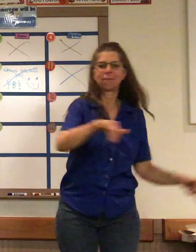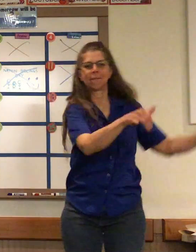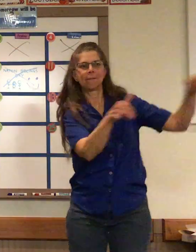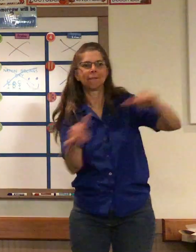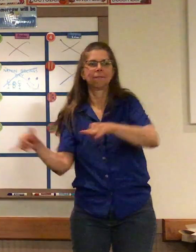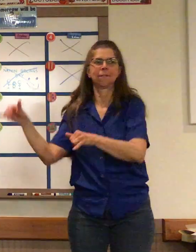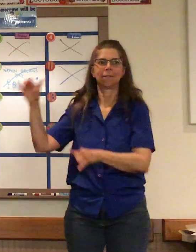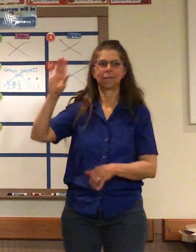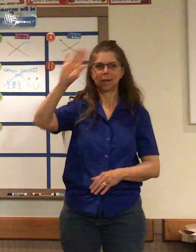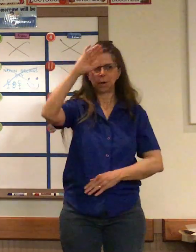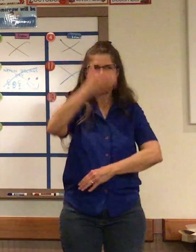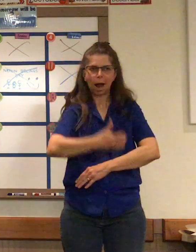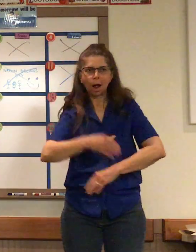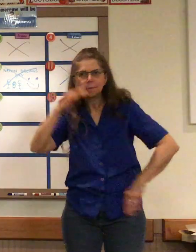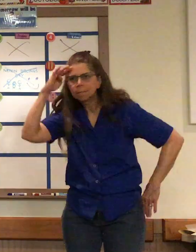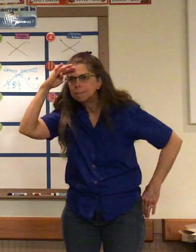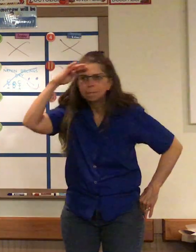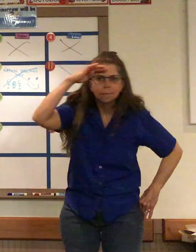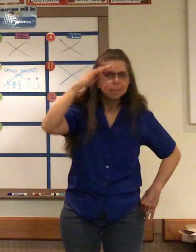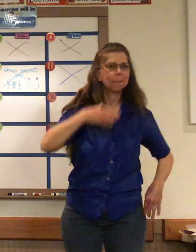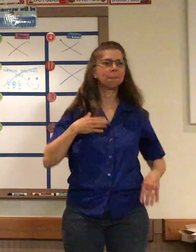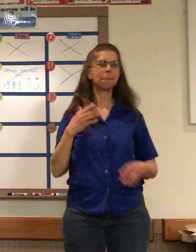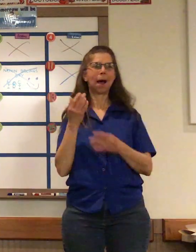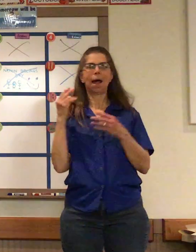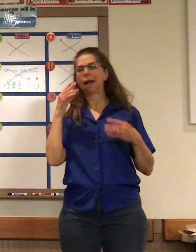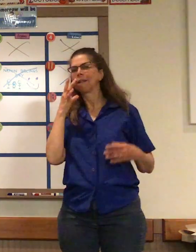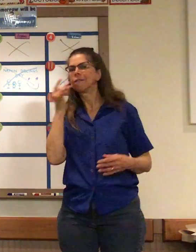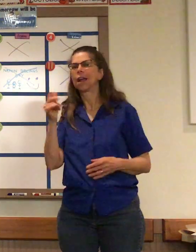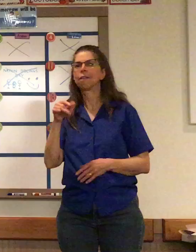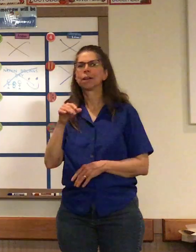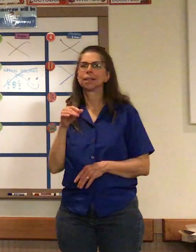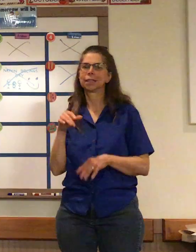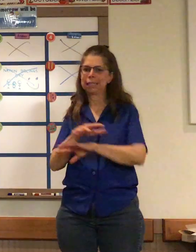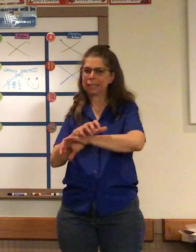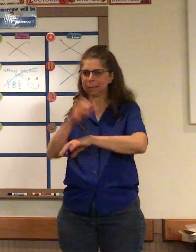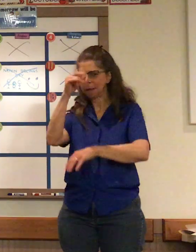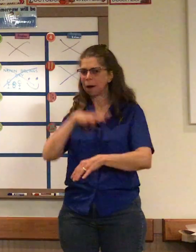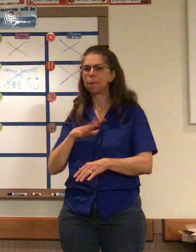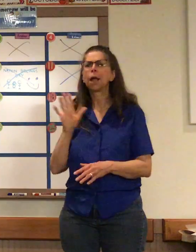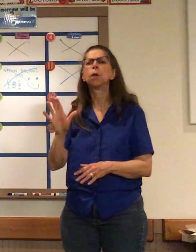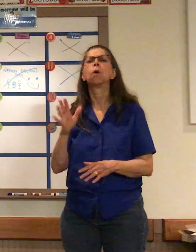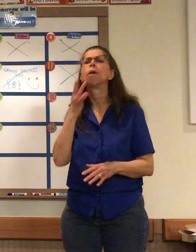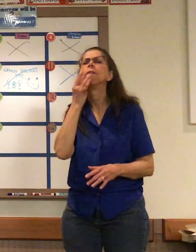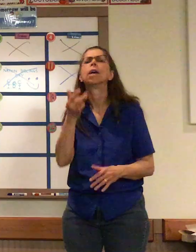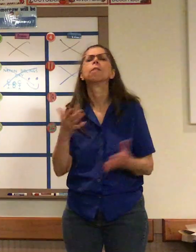house. I know my favorite superhero is Spider-Man. What's yours?